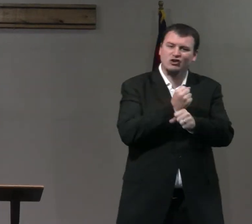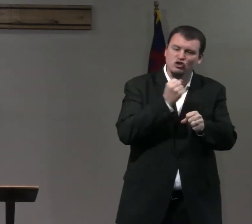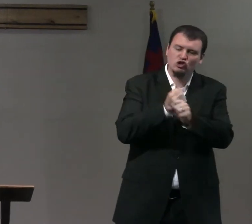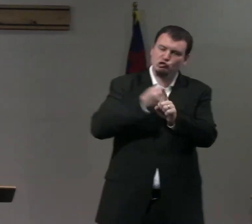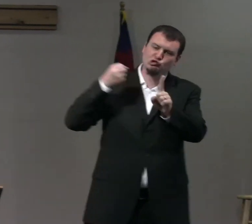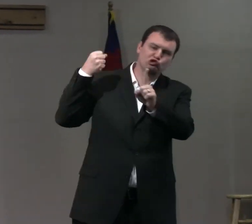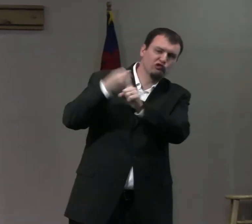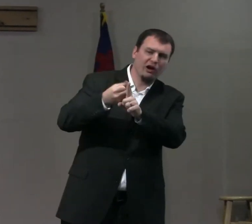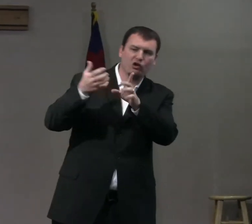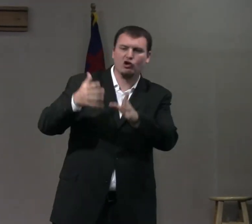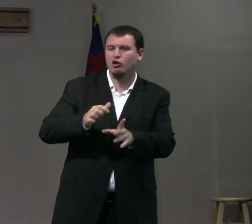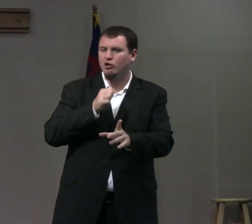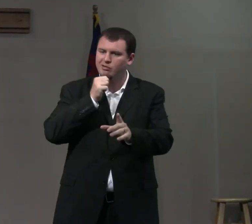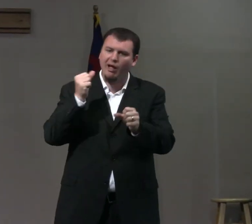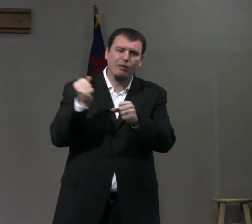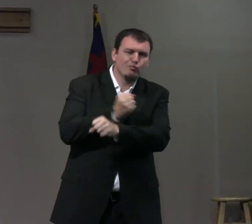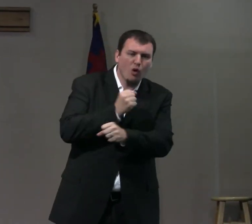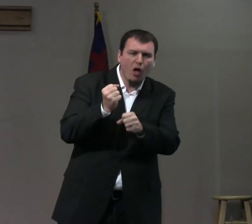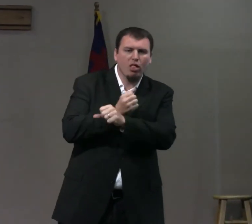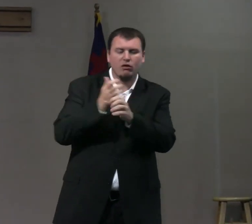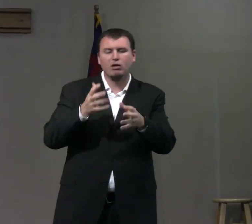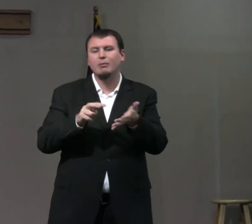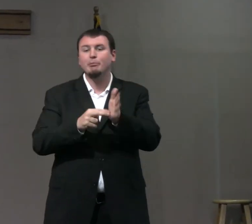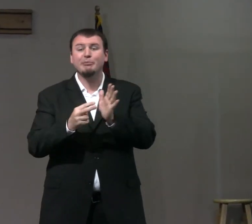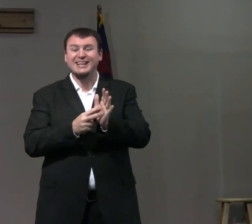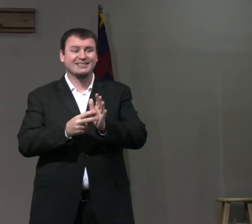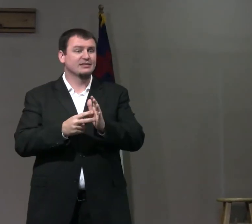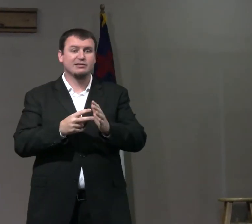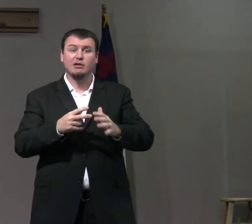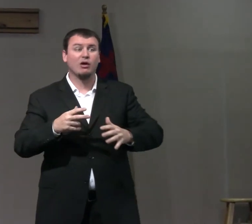It says, not as a striker, a brawler.